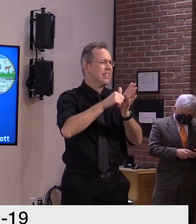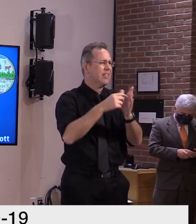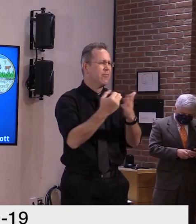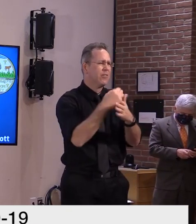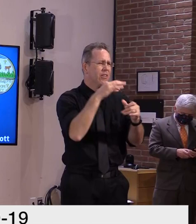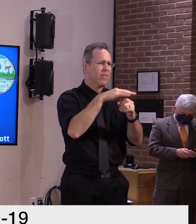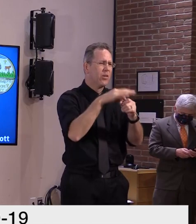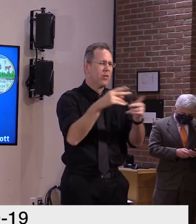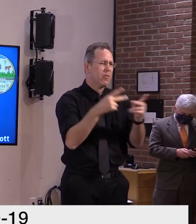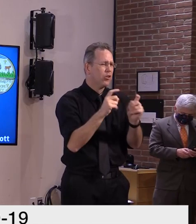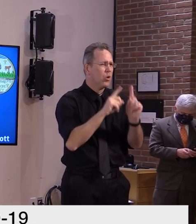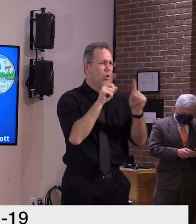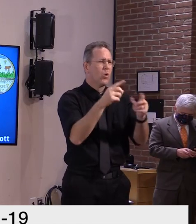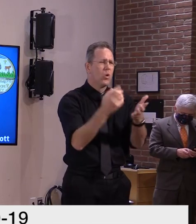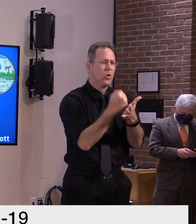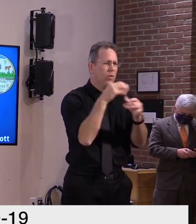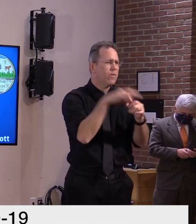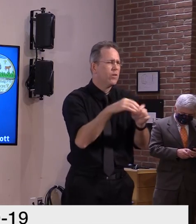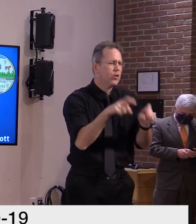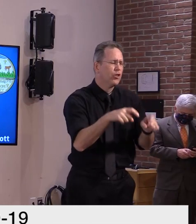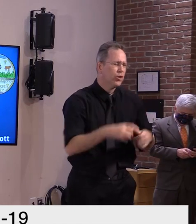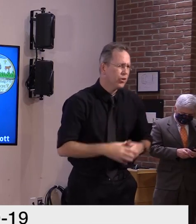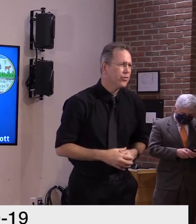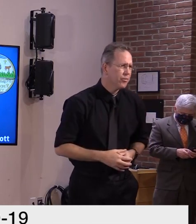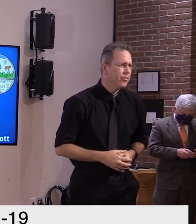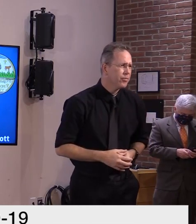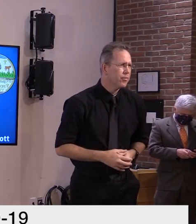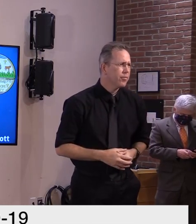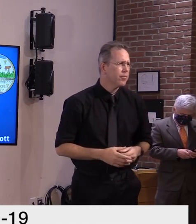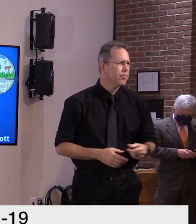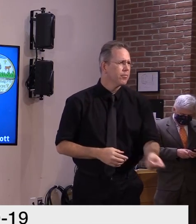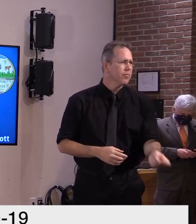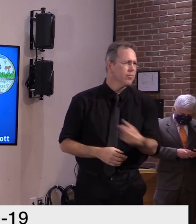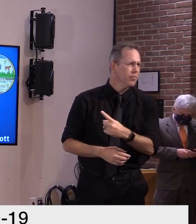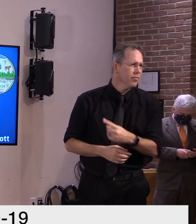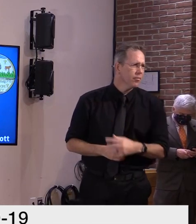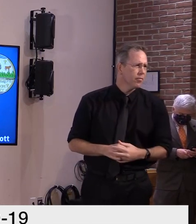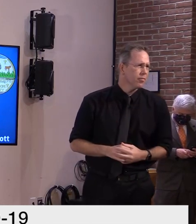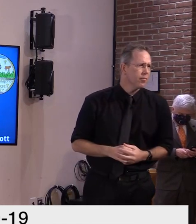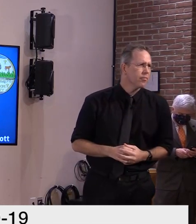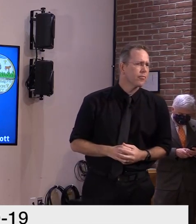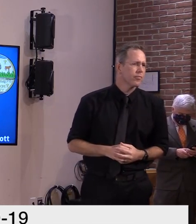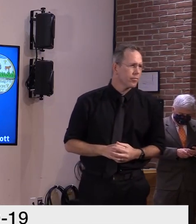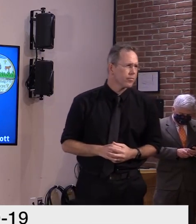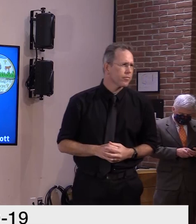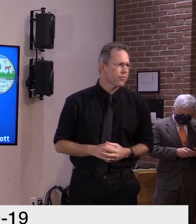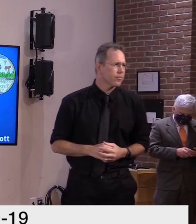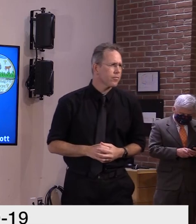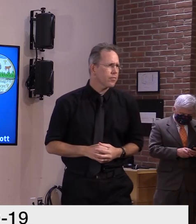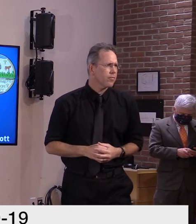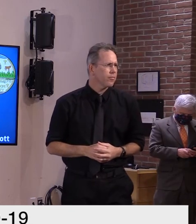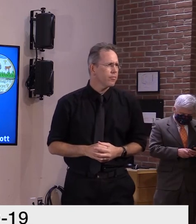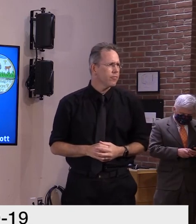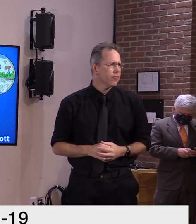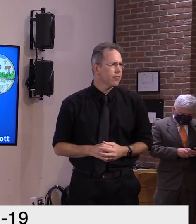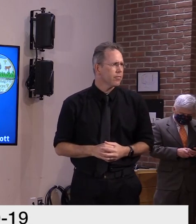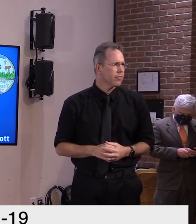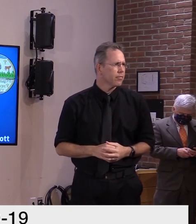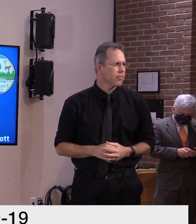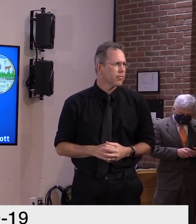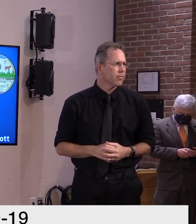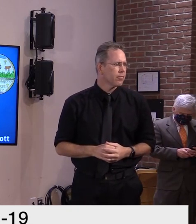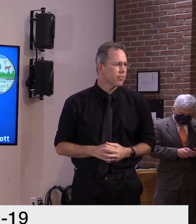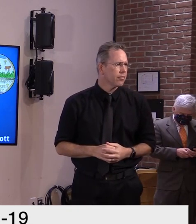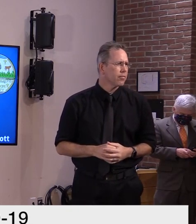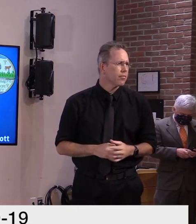Yeah, would you compare it to the protests where, you know, there were concerns about the size of gatherings, but people said, well, this is important